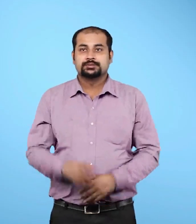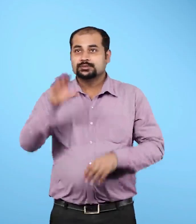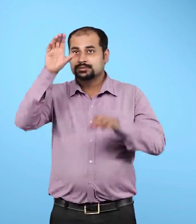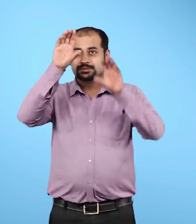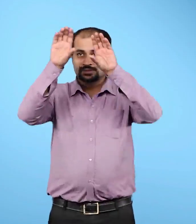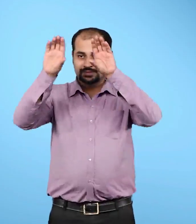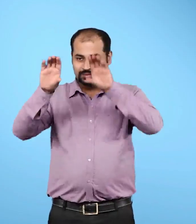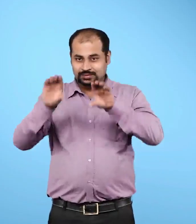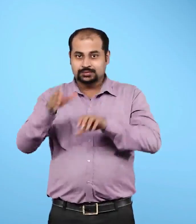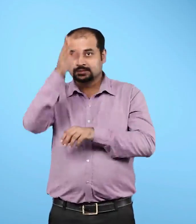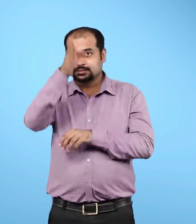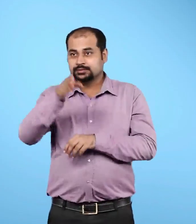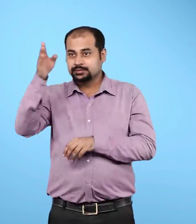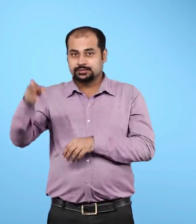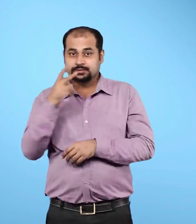Table for this question.